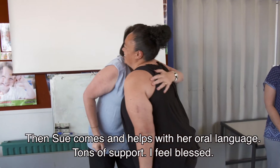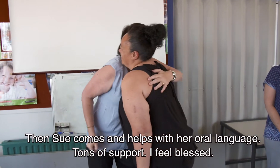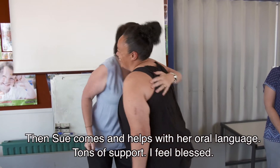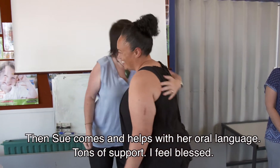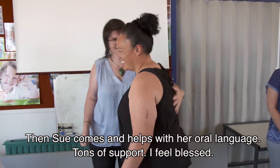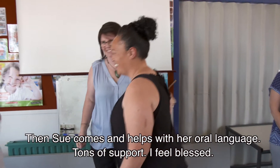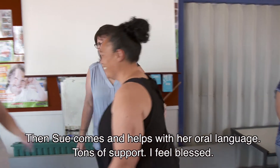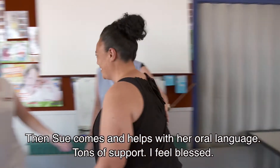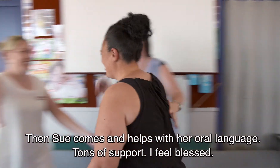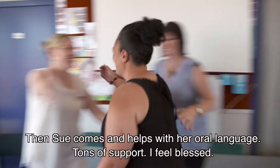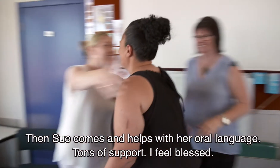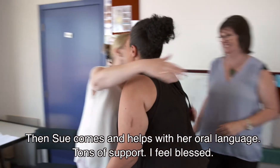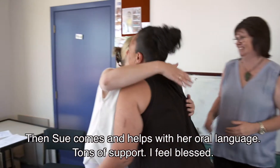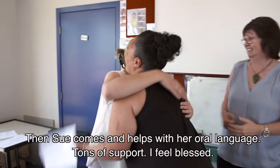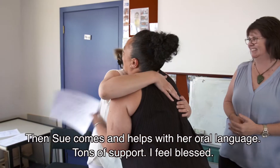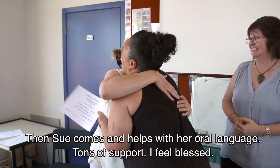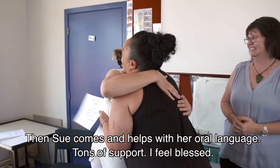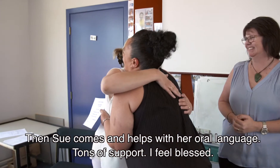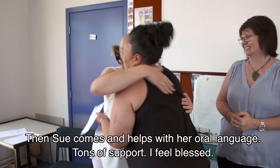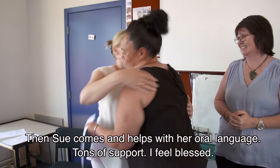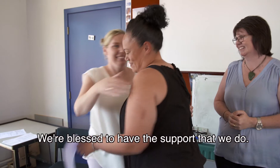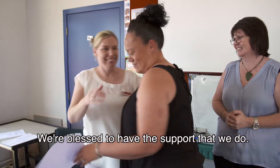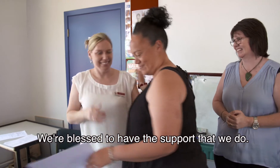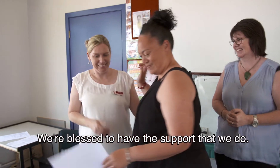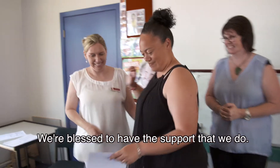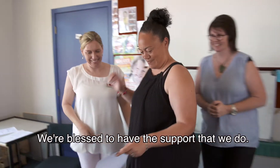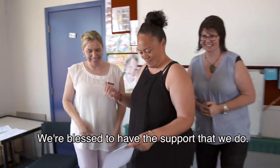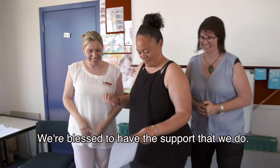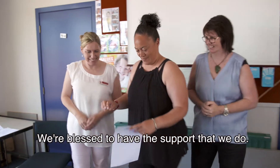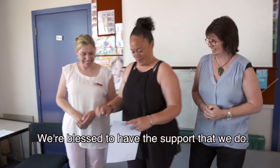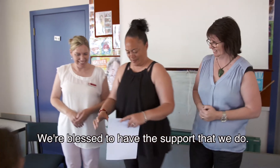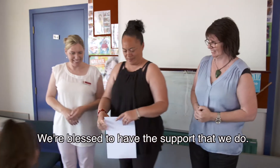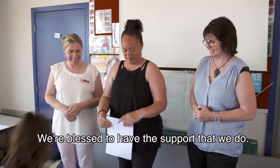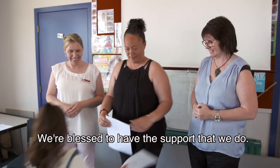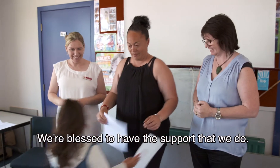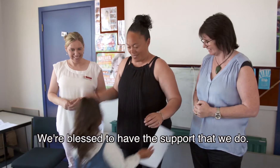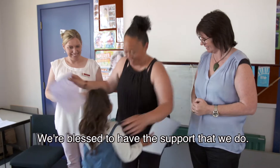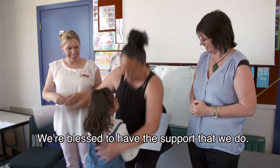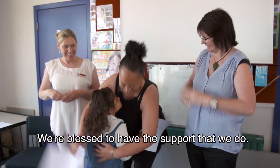language. Tons of support. I feel blessed. We're blessed to have the support that we do.